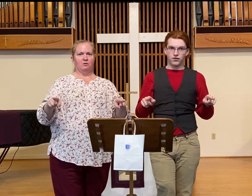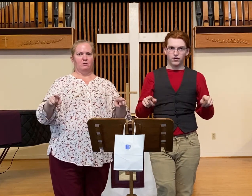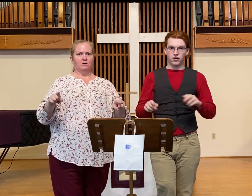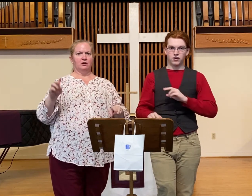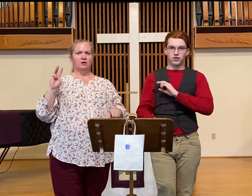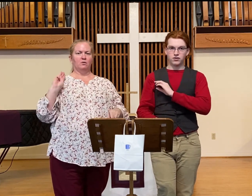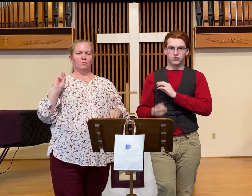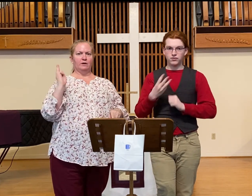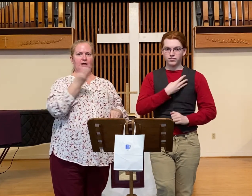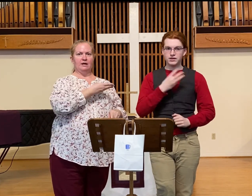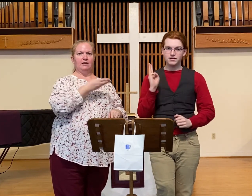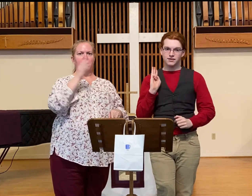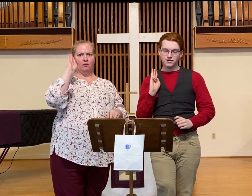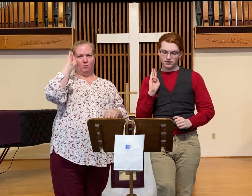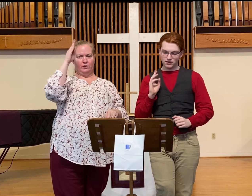Therefore, we will